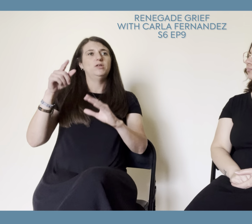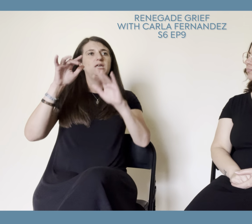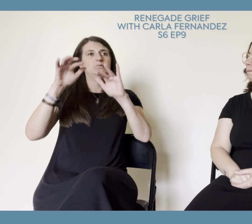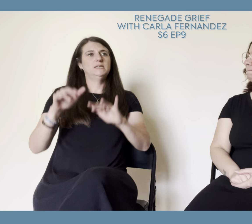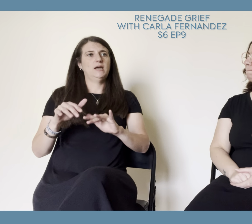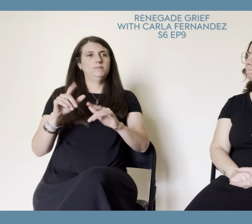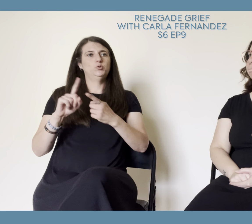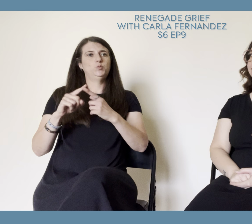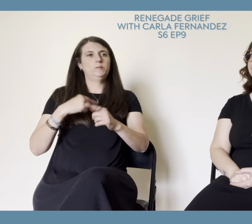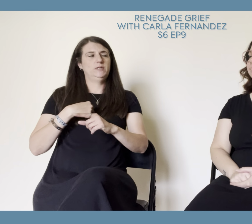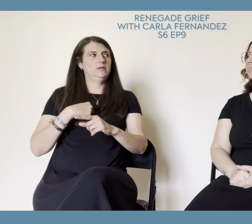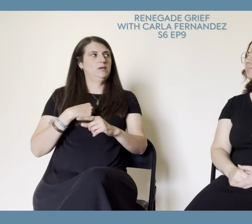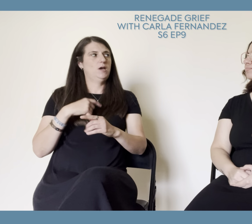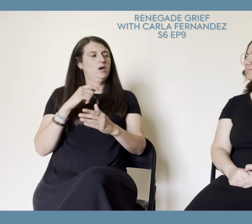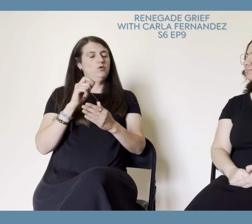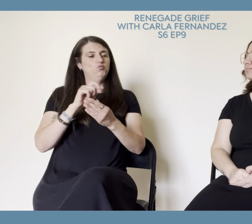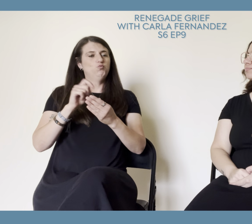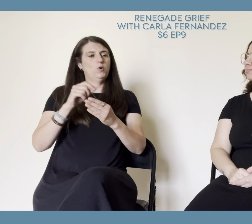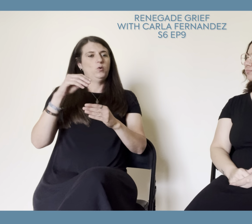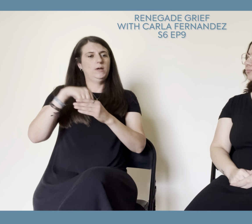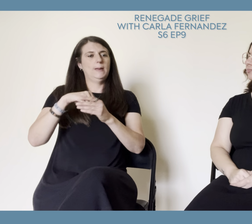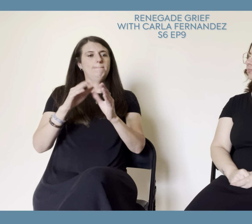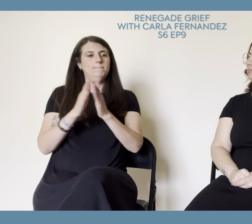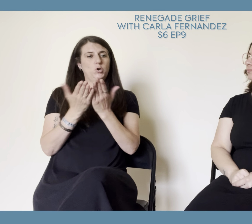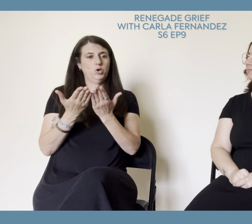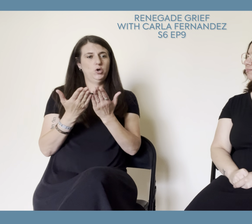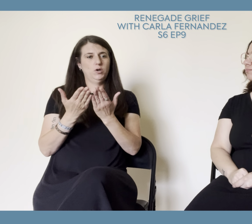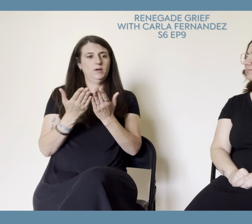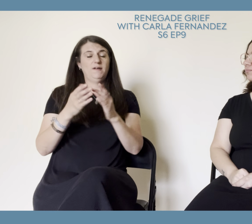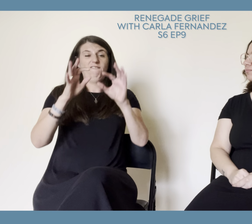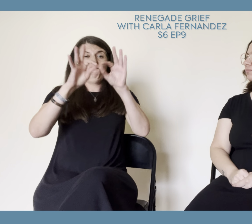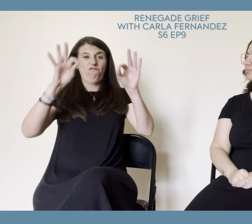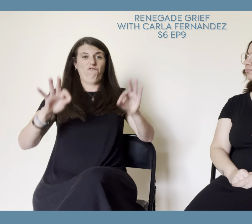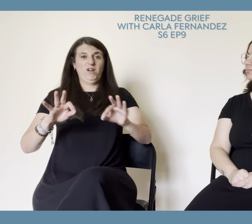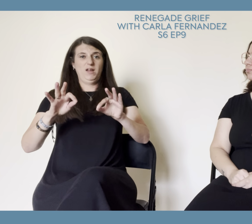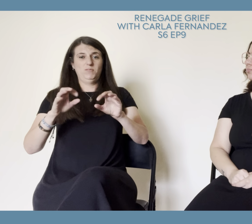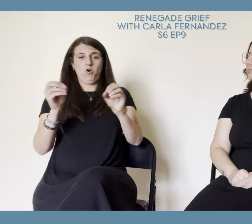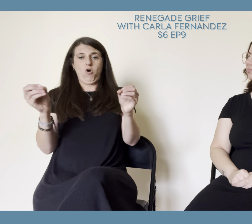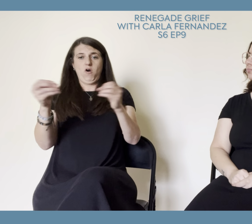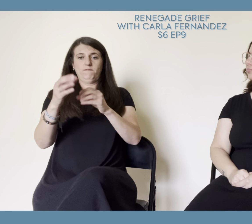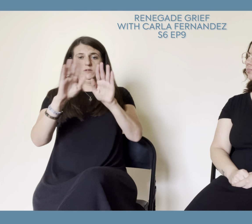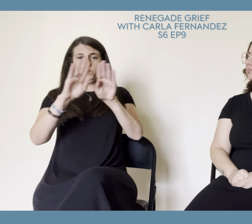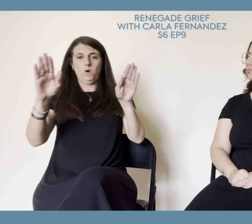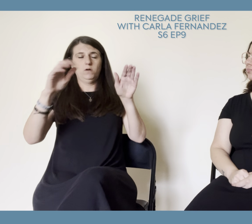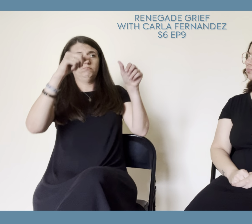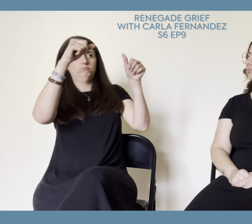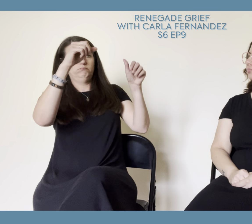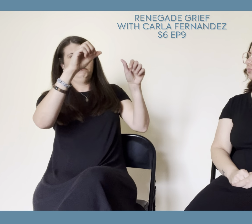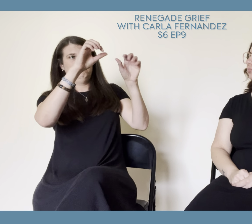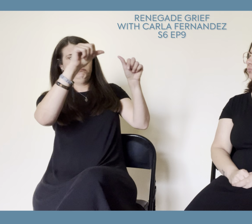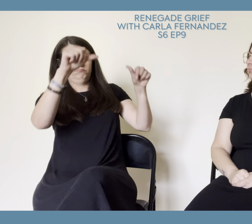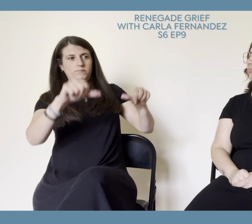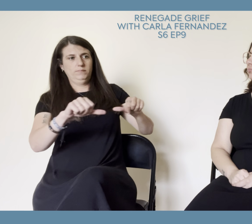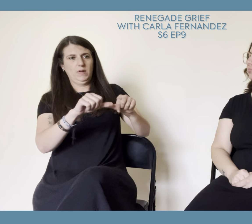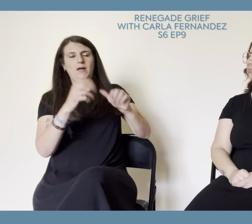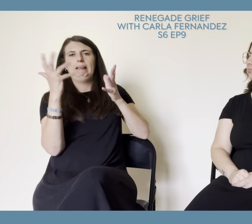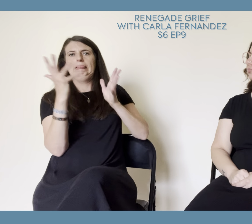book. It's been framed and hanging on my office wall, and I'm leaving that up because I'm like, this is a through